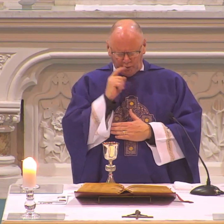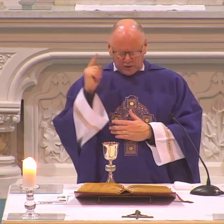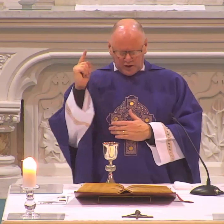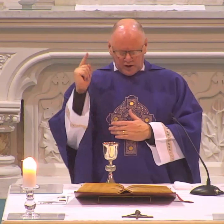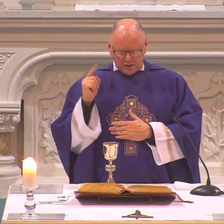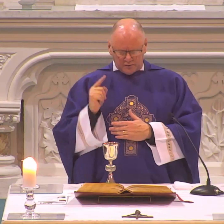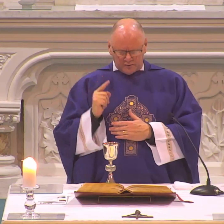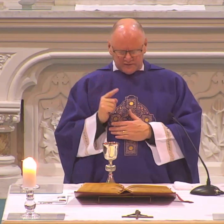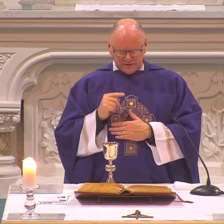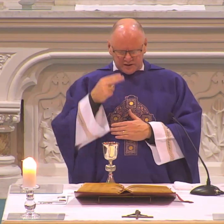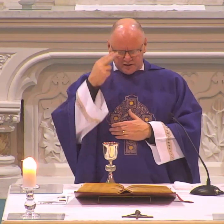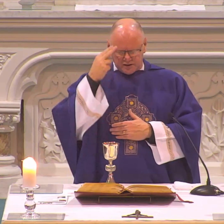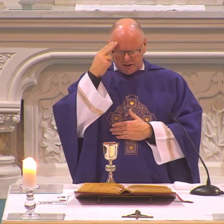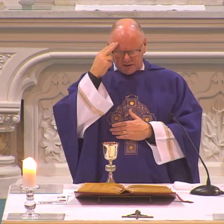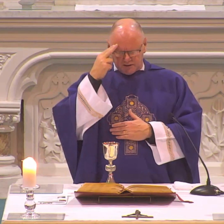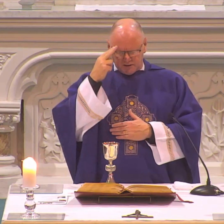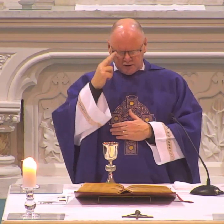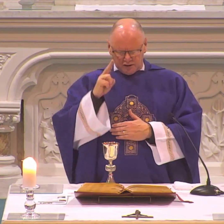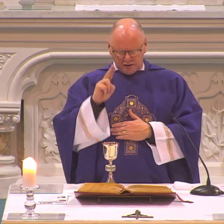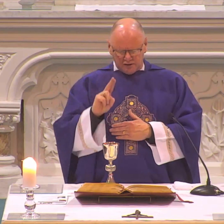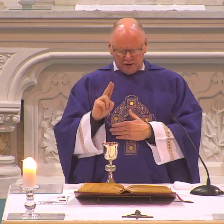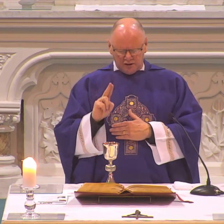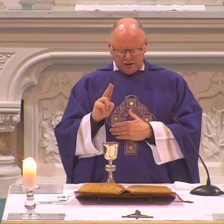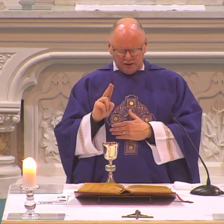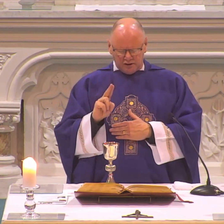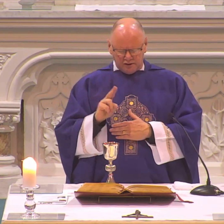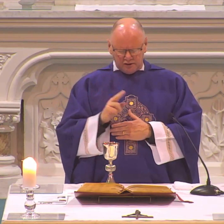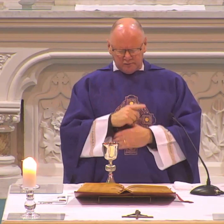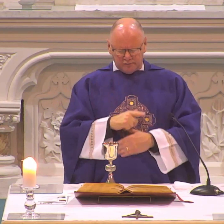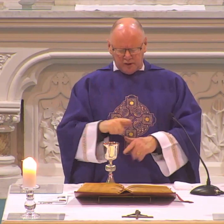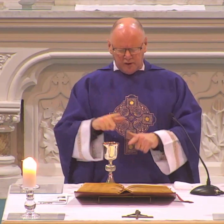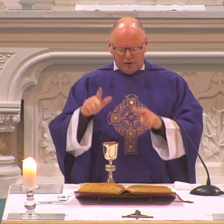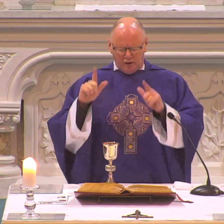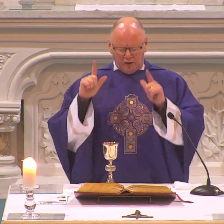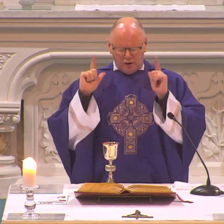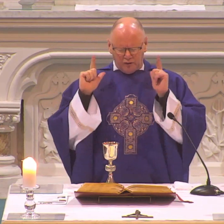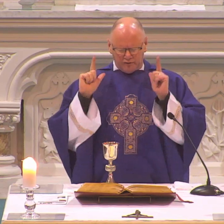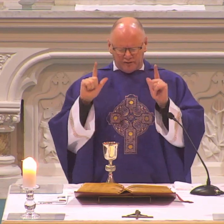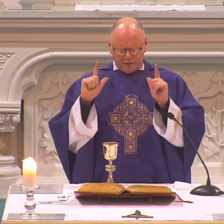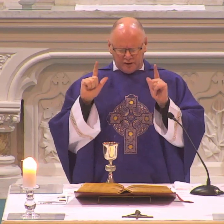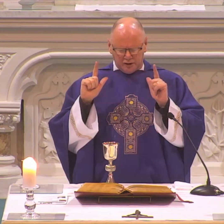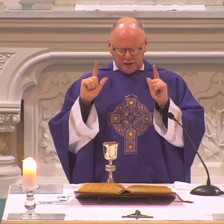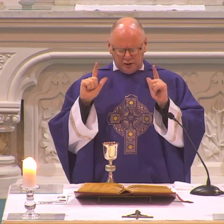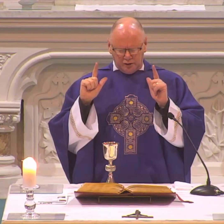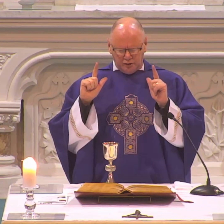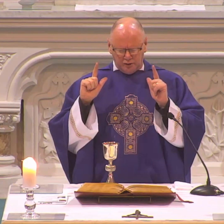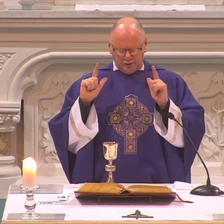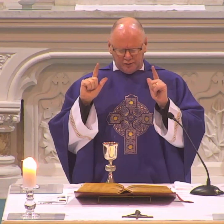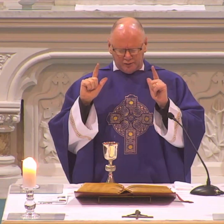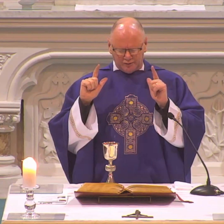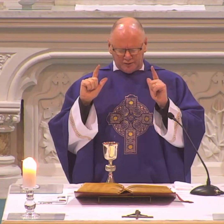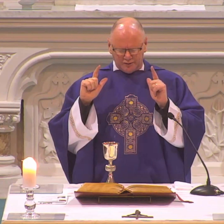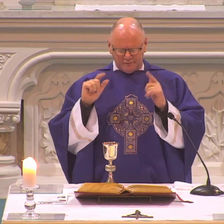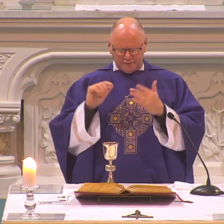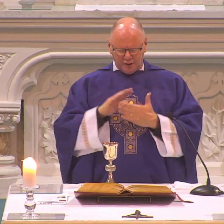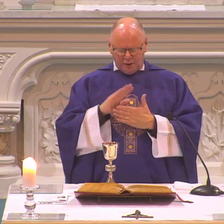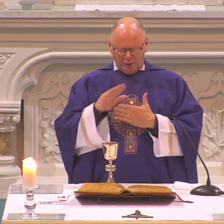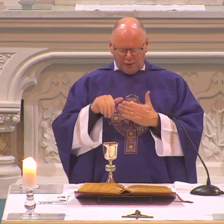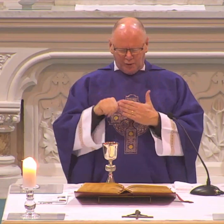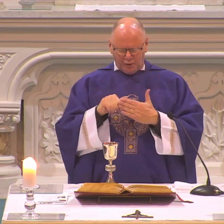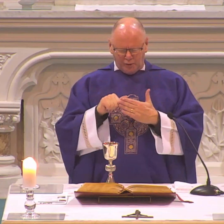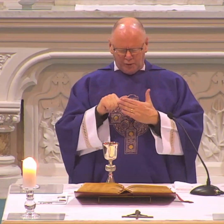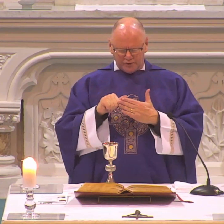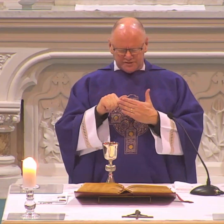who comes in the name of the Lord.